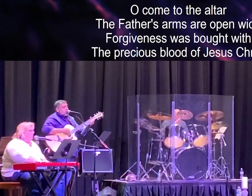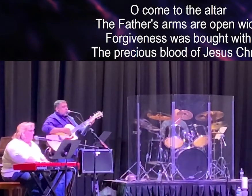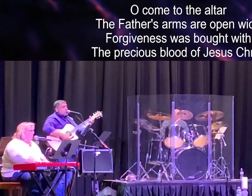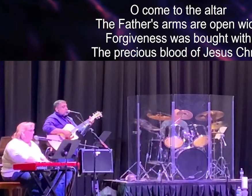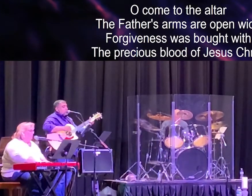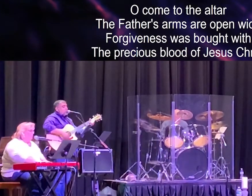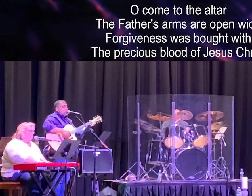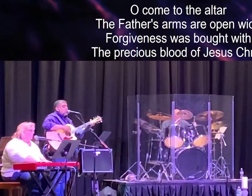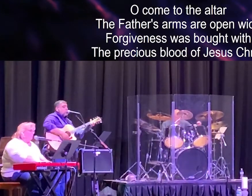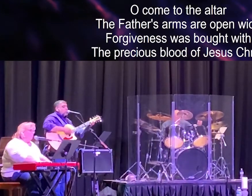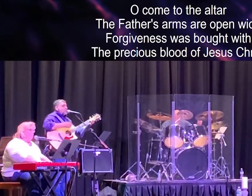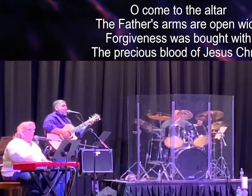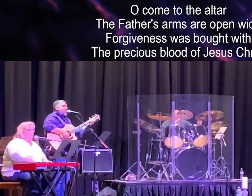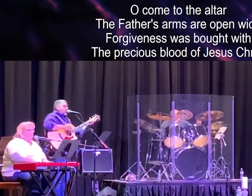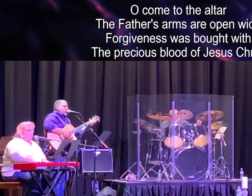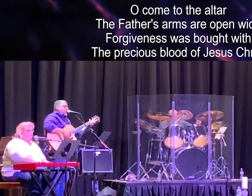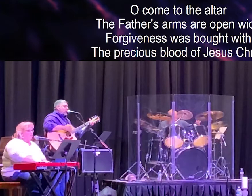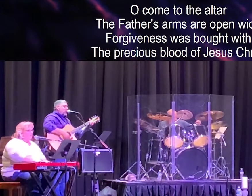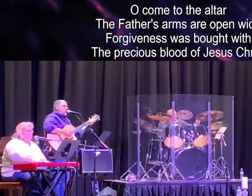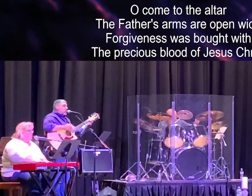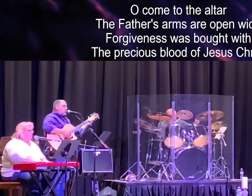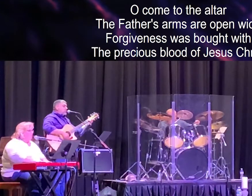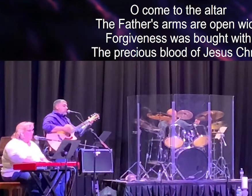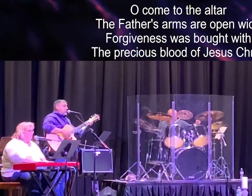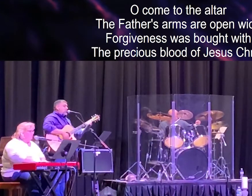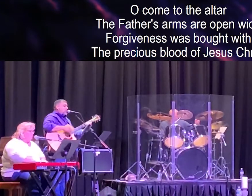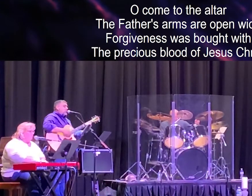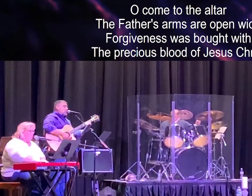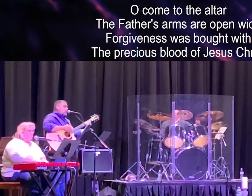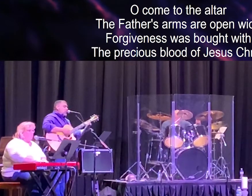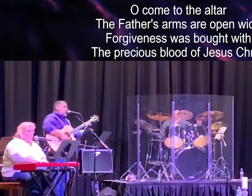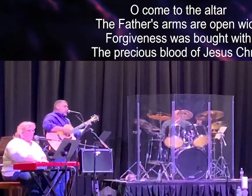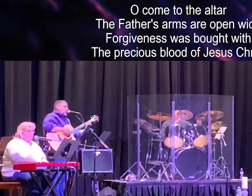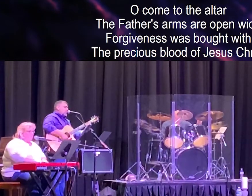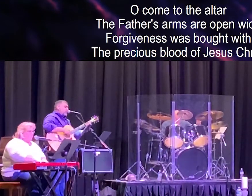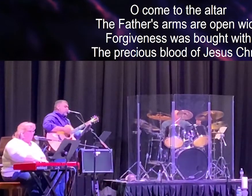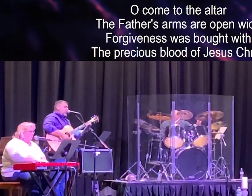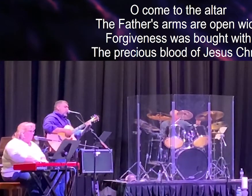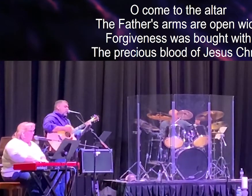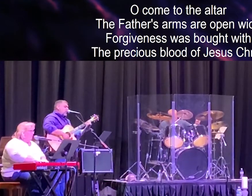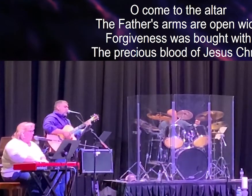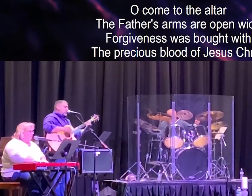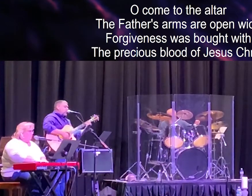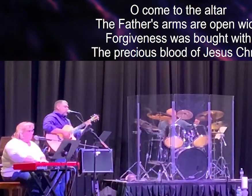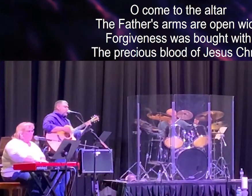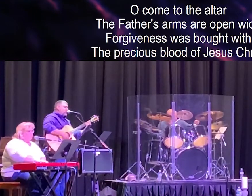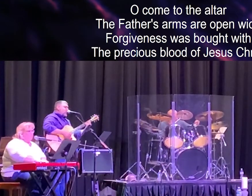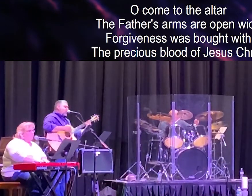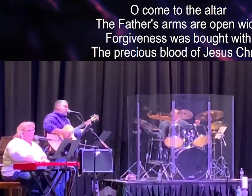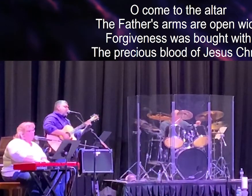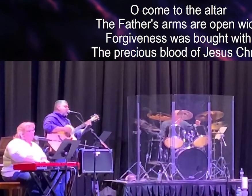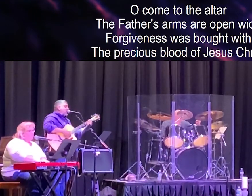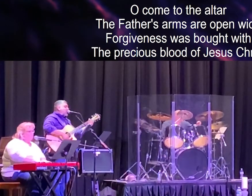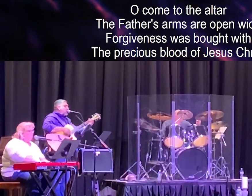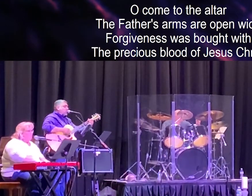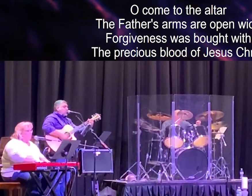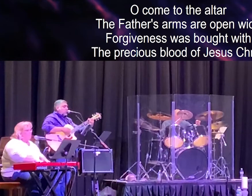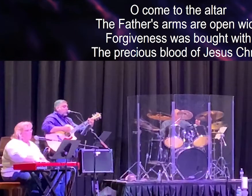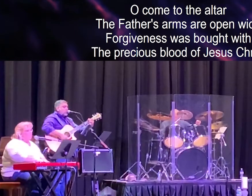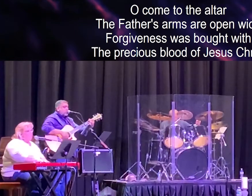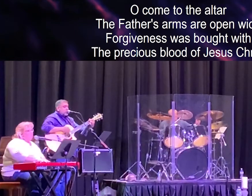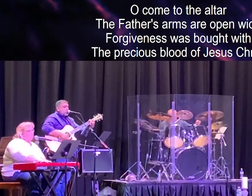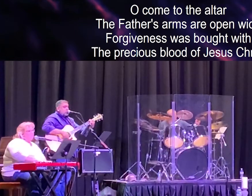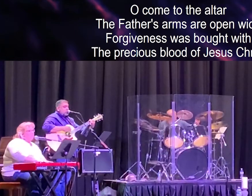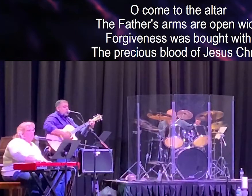Oh, come to the altar. The Father's arms